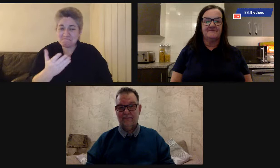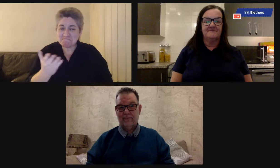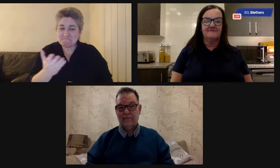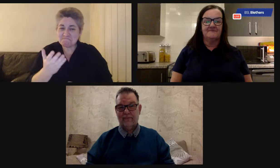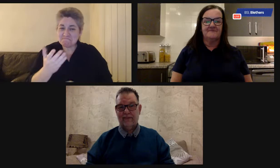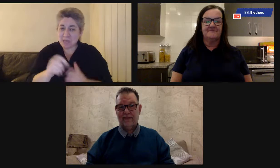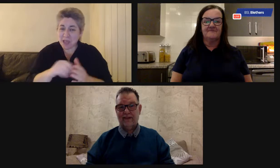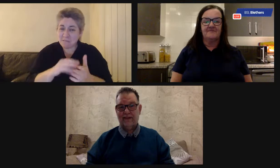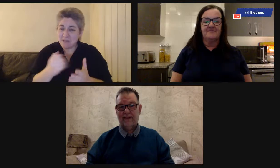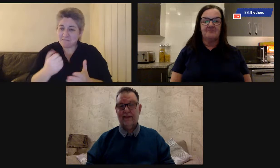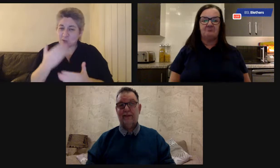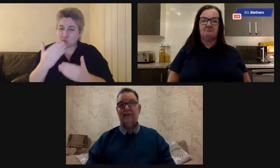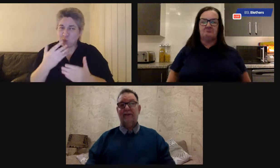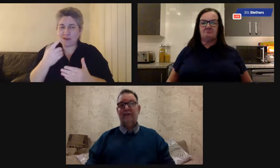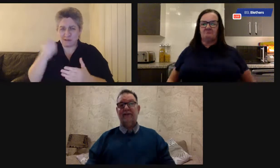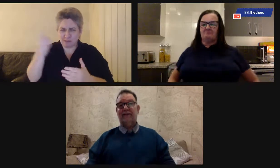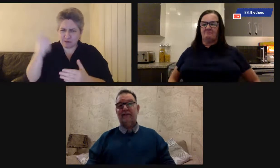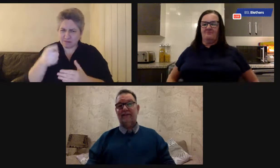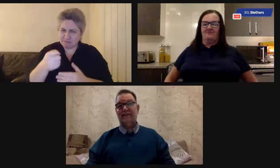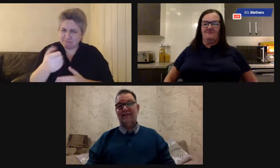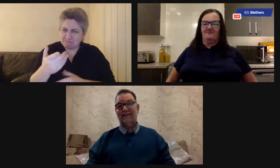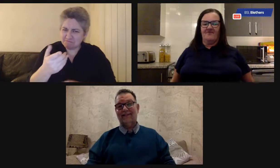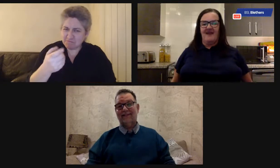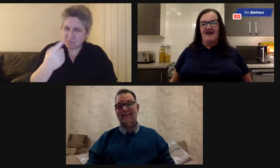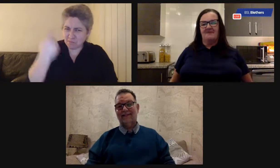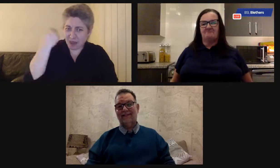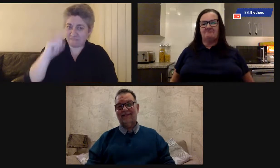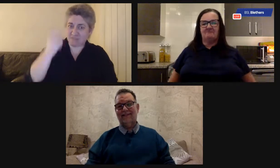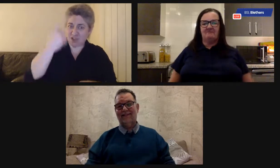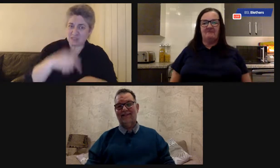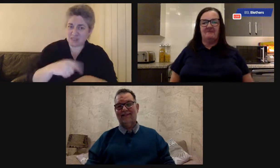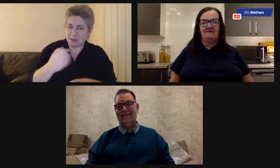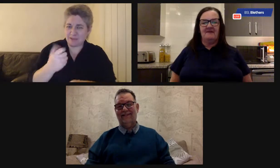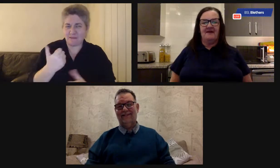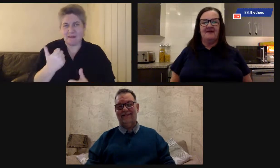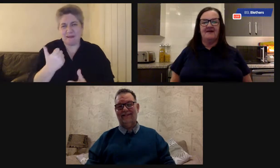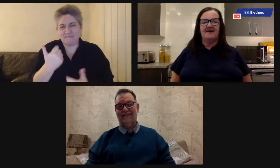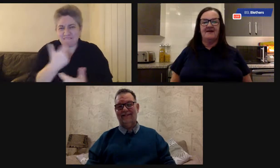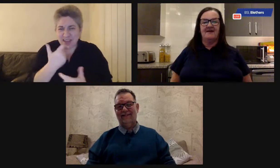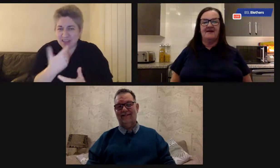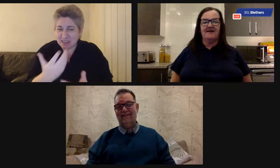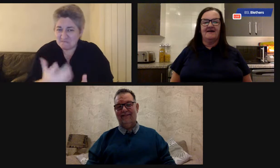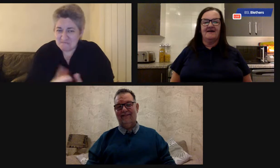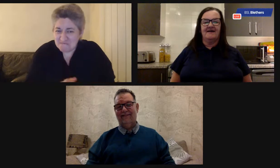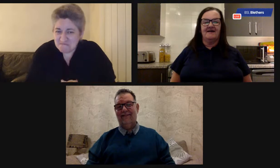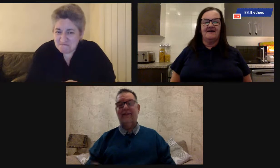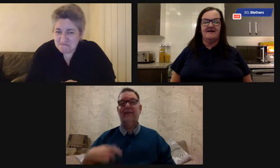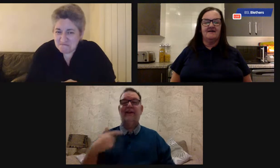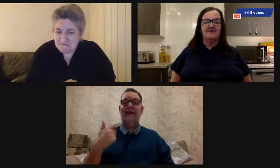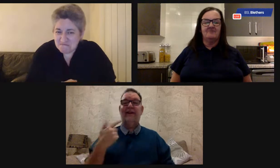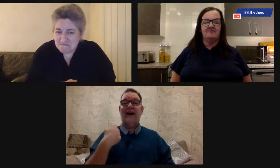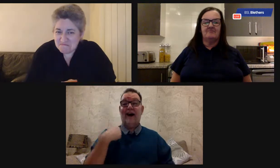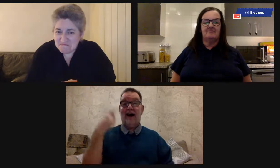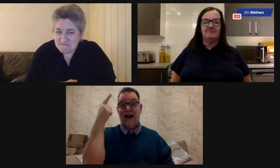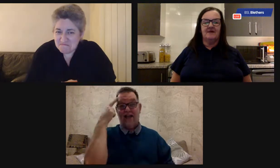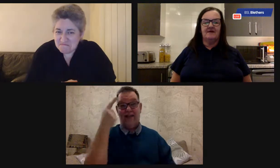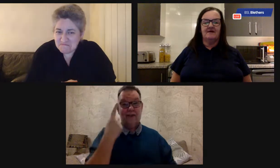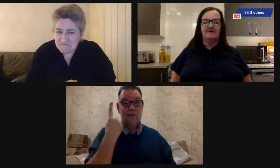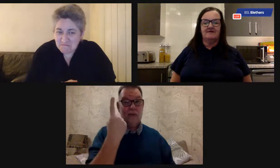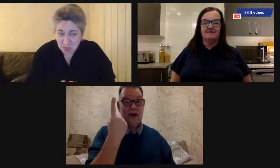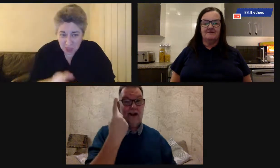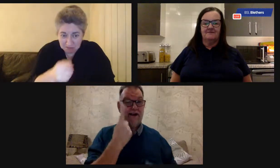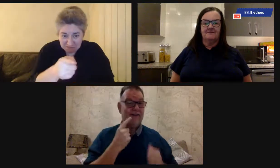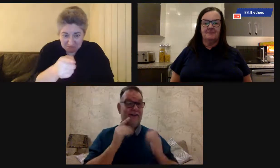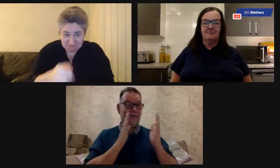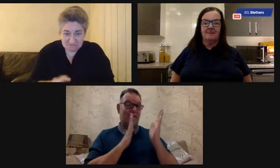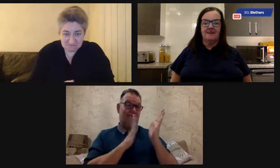just bring to the front of your mind straight away? Is there anything, or maybe Pam, maybe your first time was you were a bit